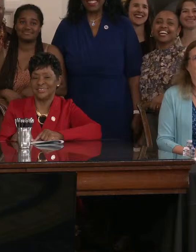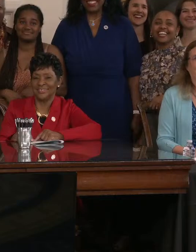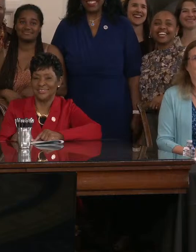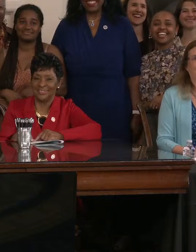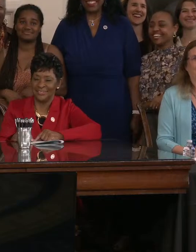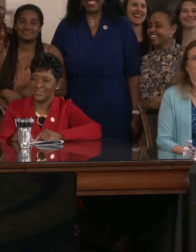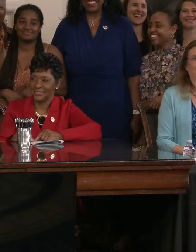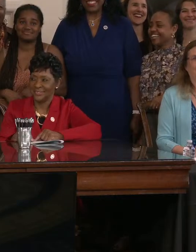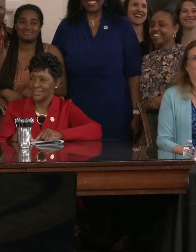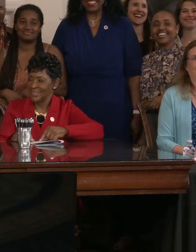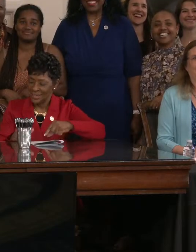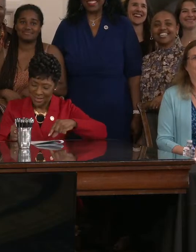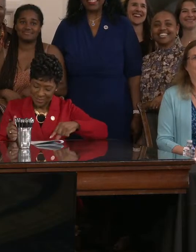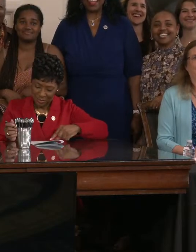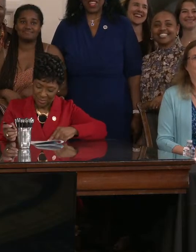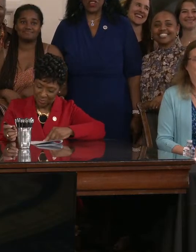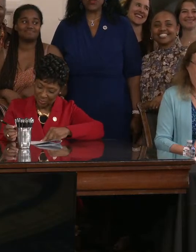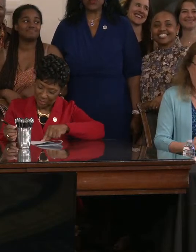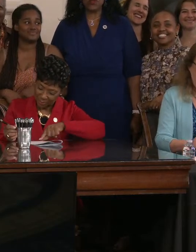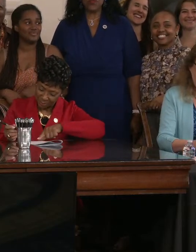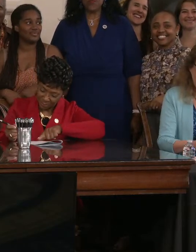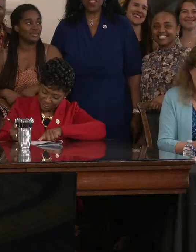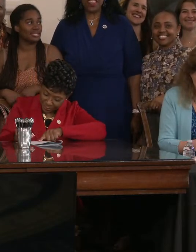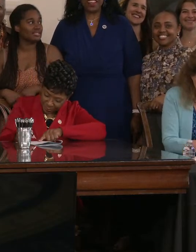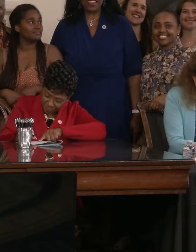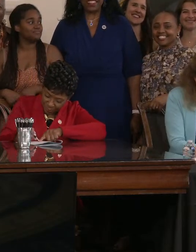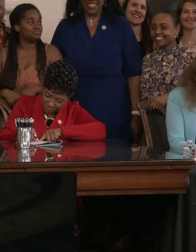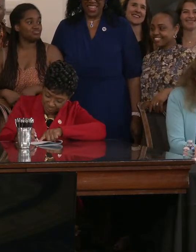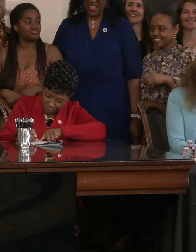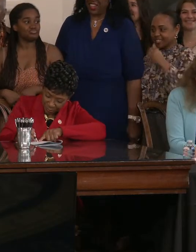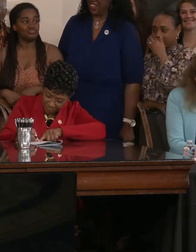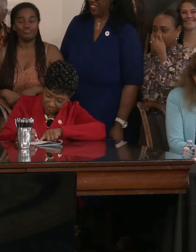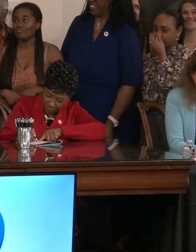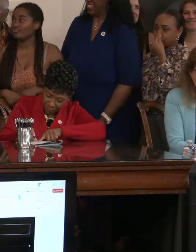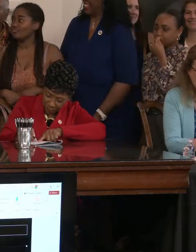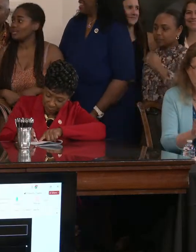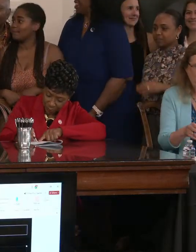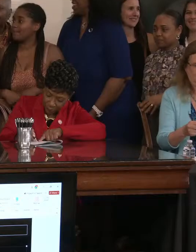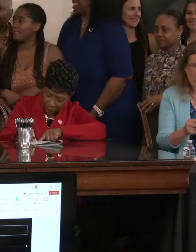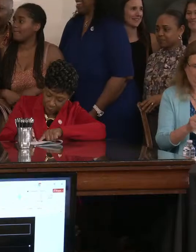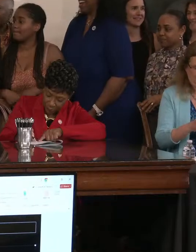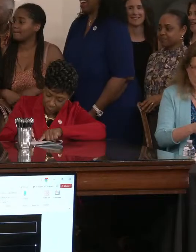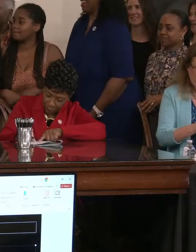Thank you very much. You all look great. Thank you. Next bill, please. Good afternoon.